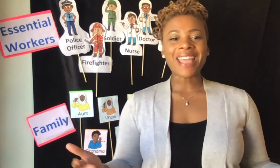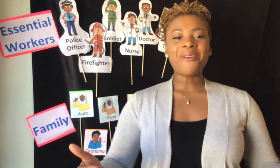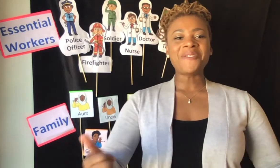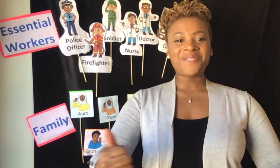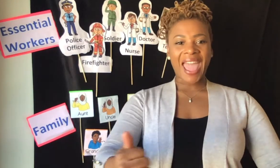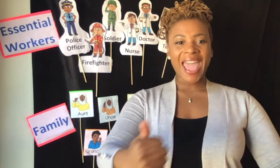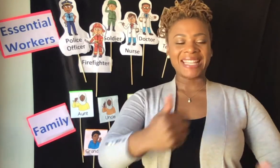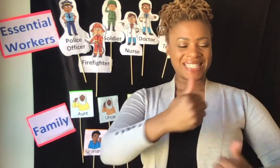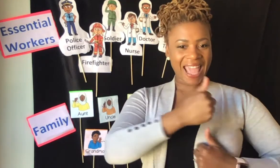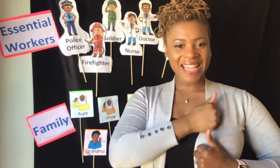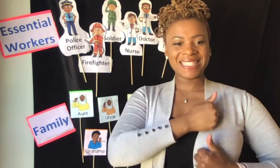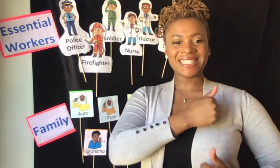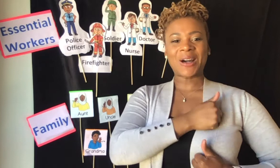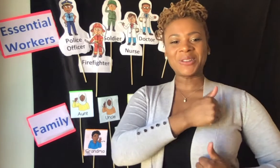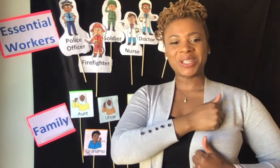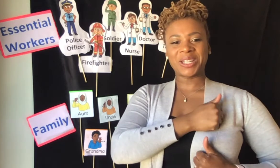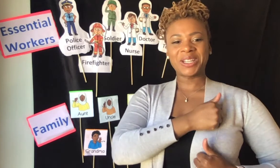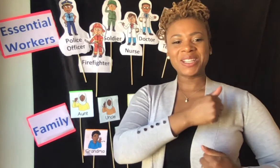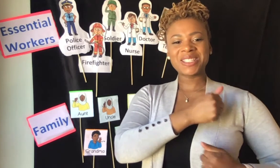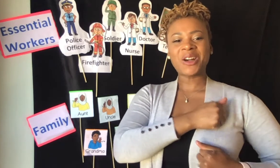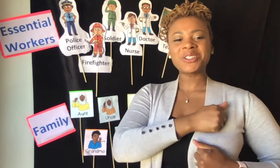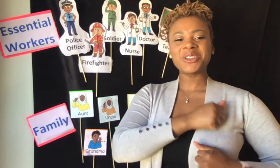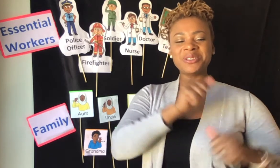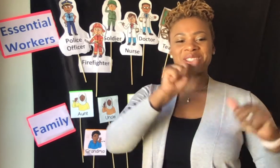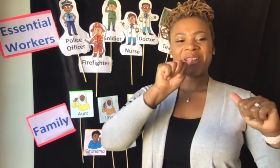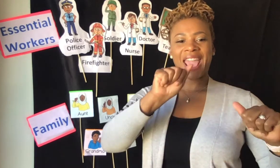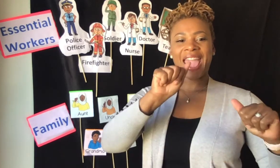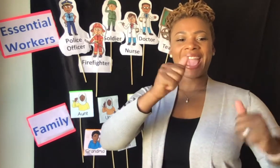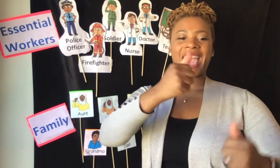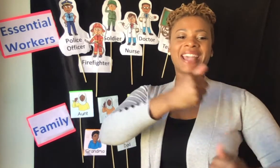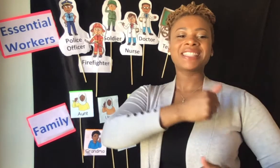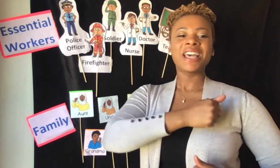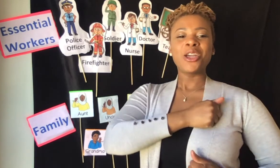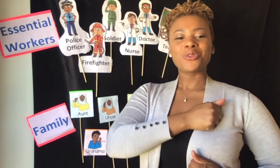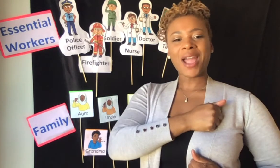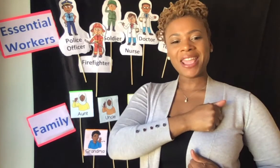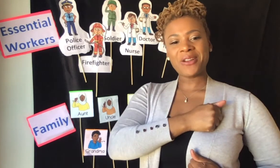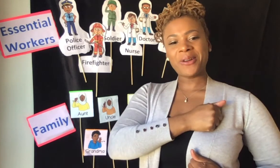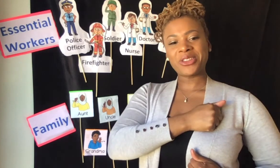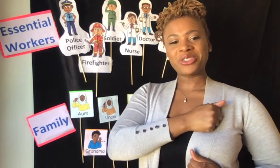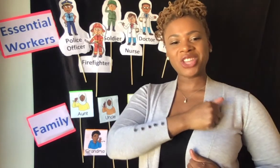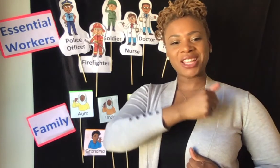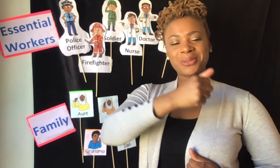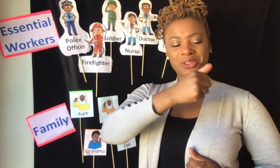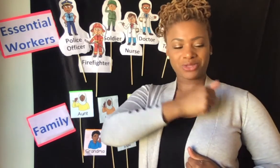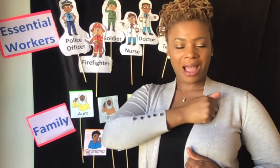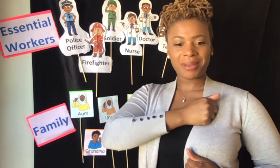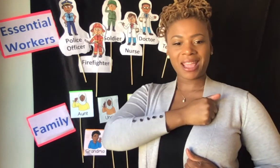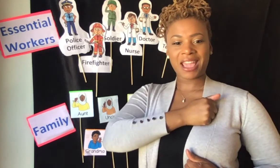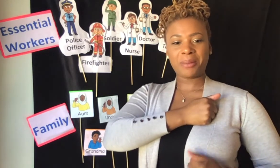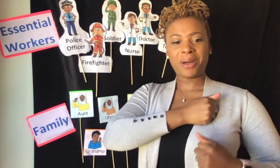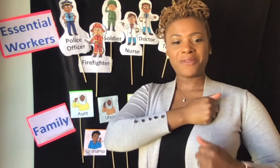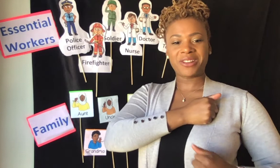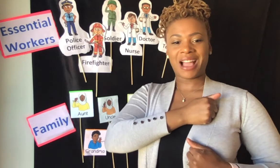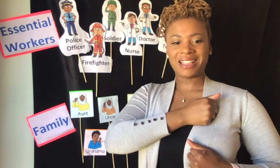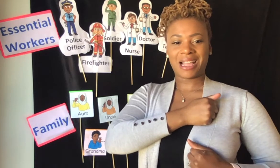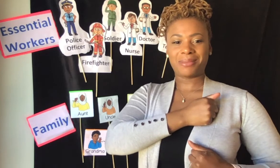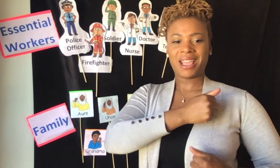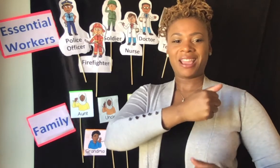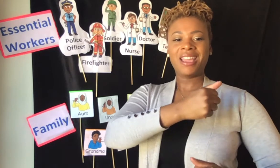one fast. Yes, soldier. Soldier uses your A hands right here on your chest with your dominant hand above your non-dominant hand. And